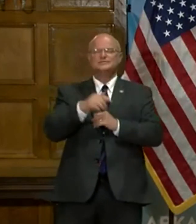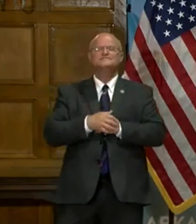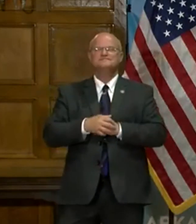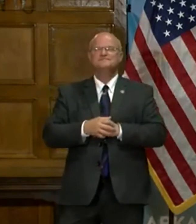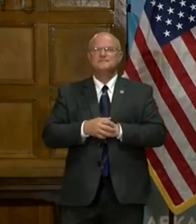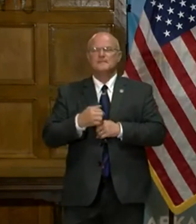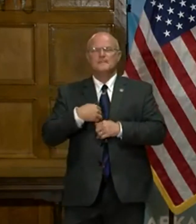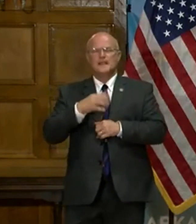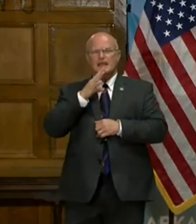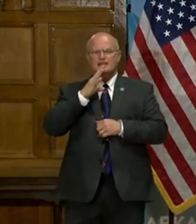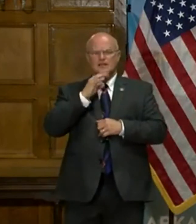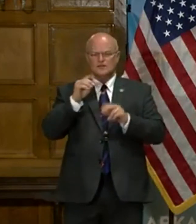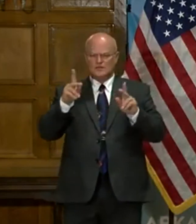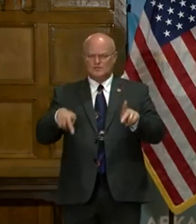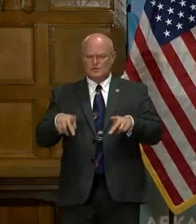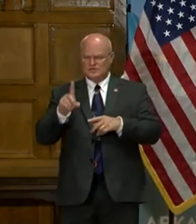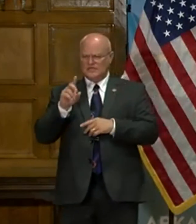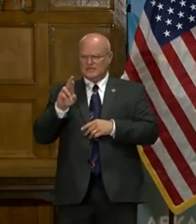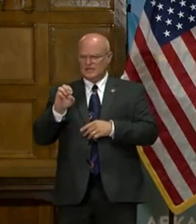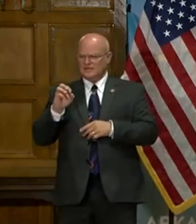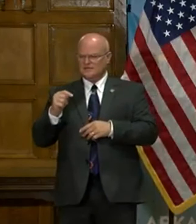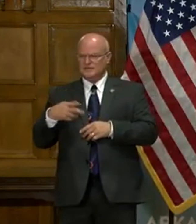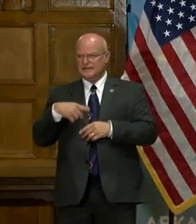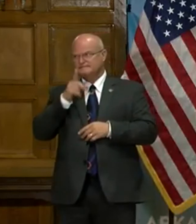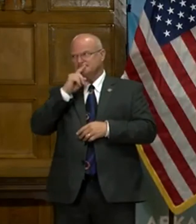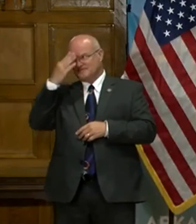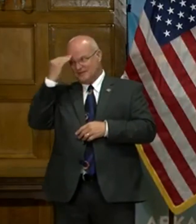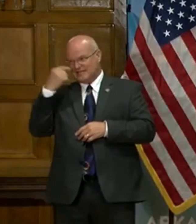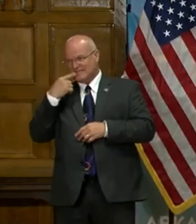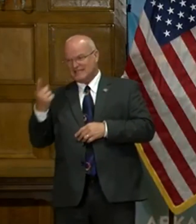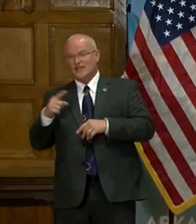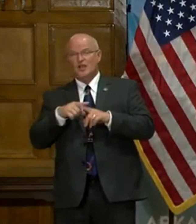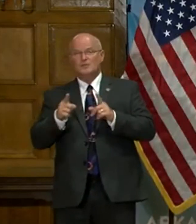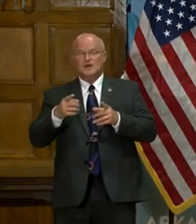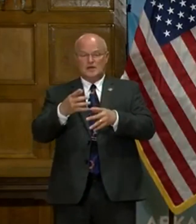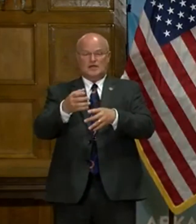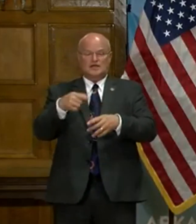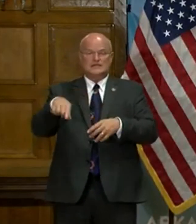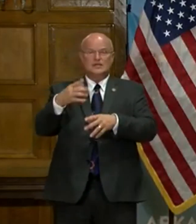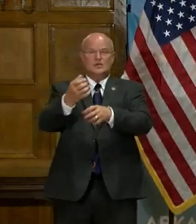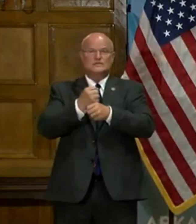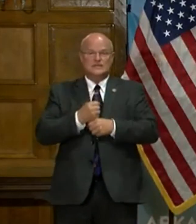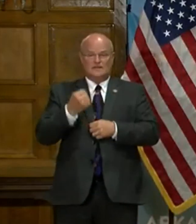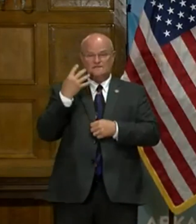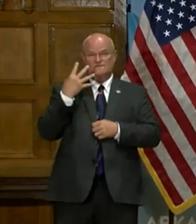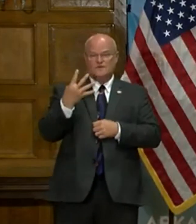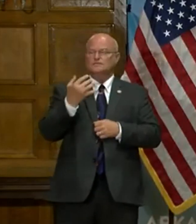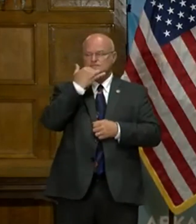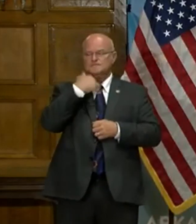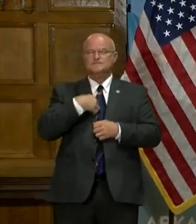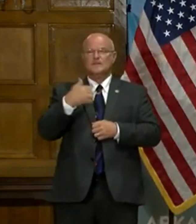I talked to someone that, Dr. Smith, I didn't tell you this, but they received 3